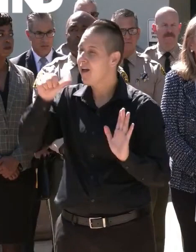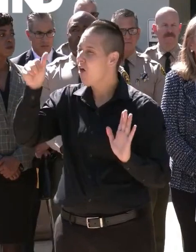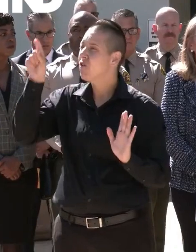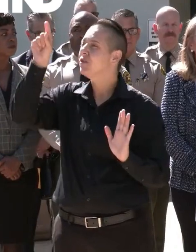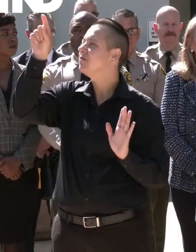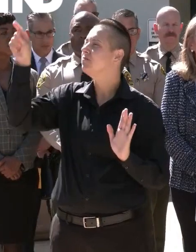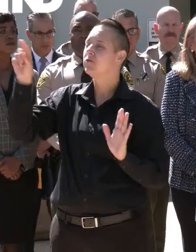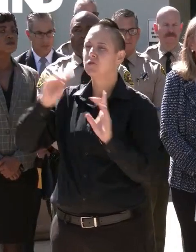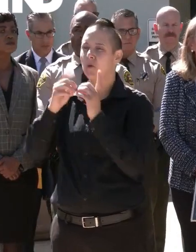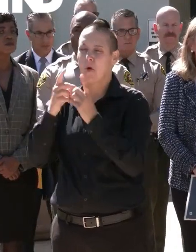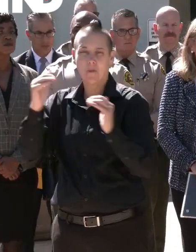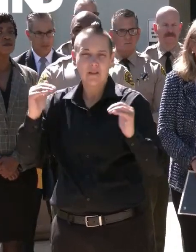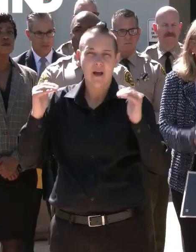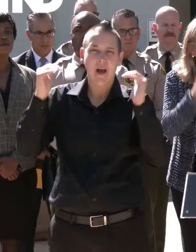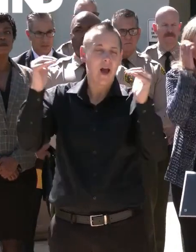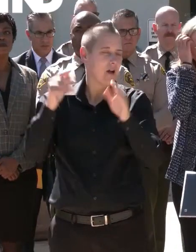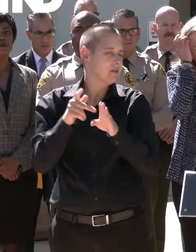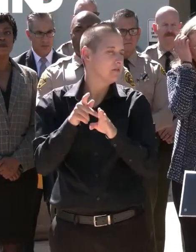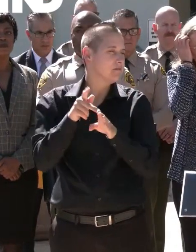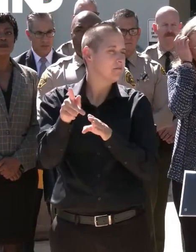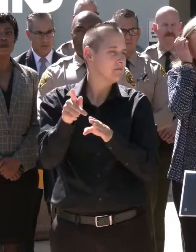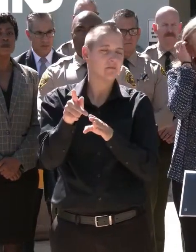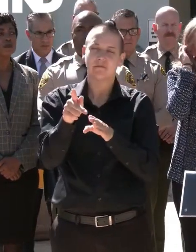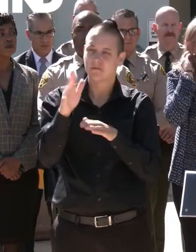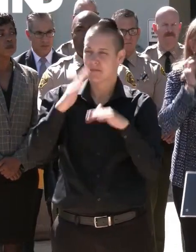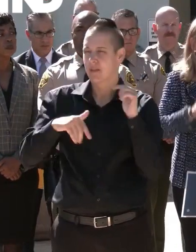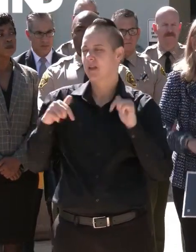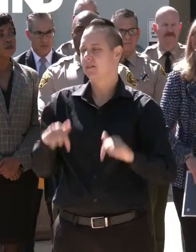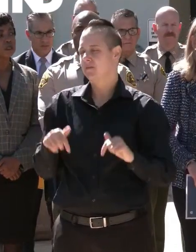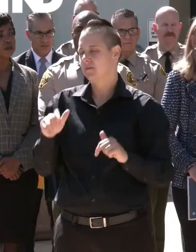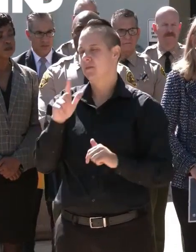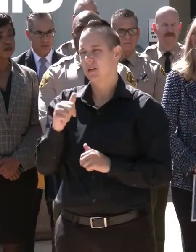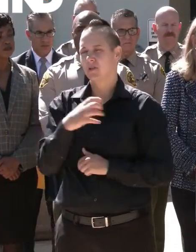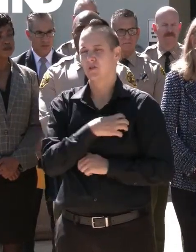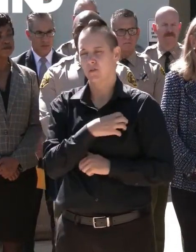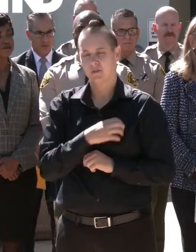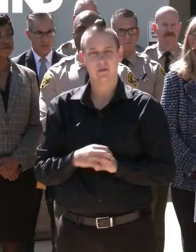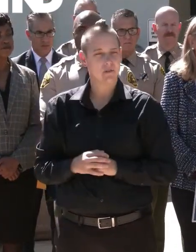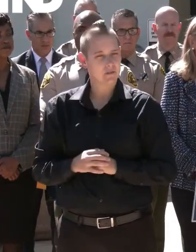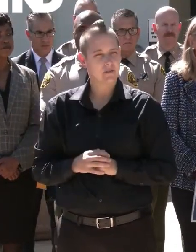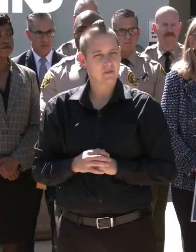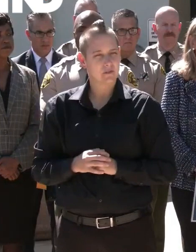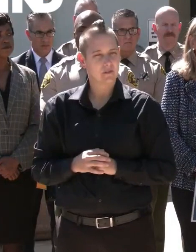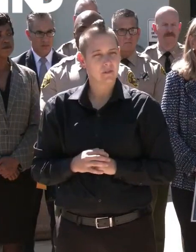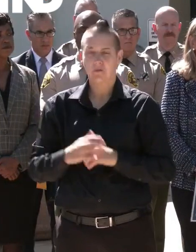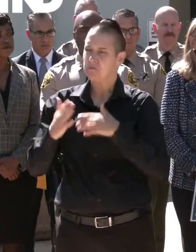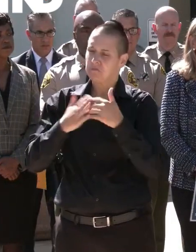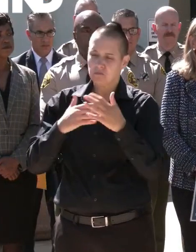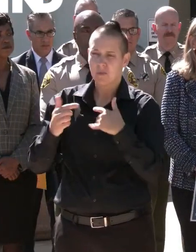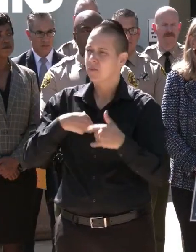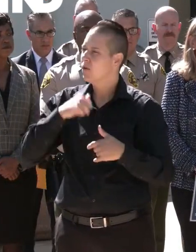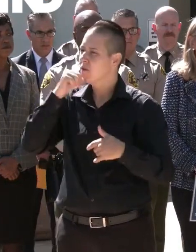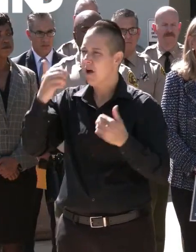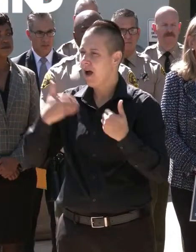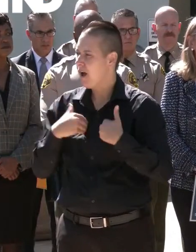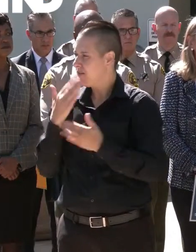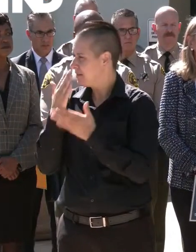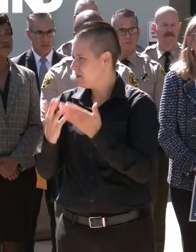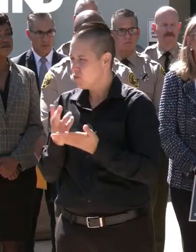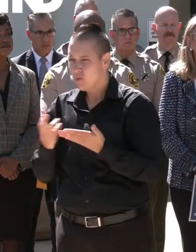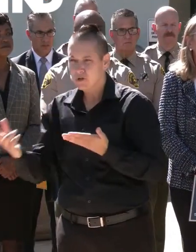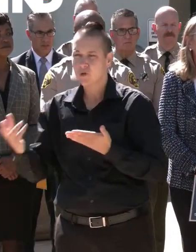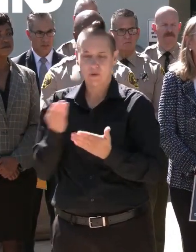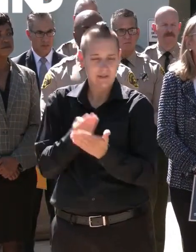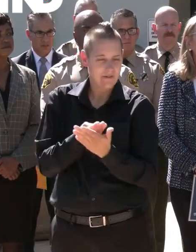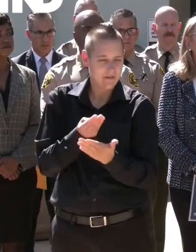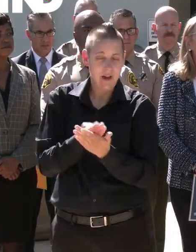department with a higher level of professionalism than the Los Angeles County Sheriff's Department. In spite of the fact that we don't have some of the resources